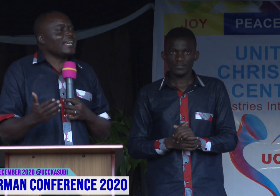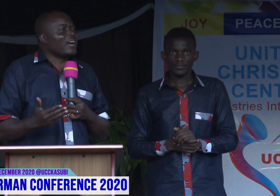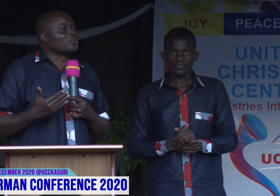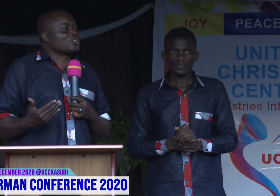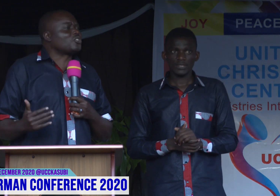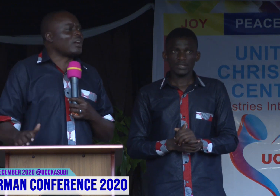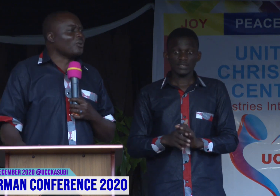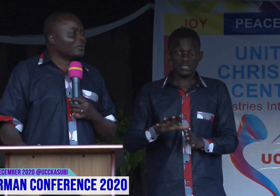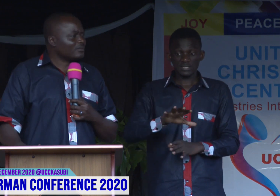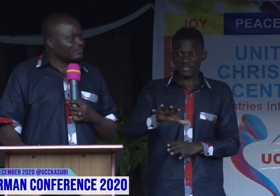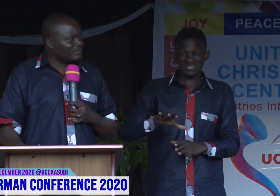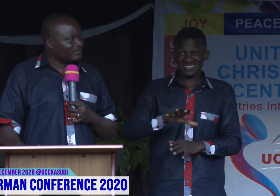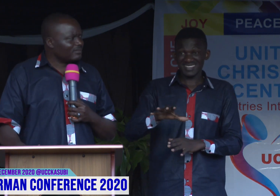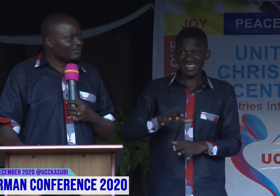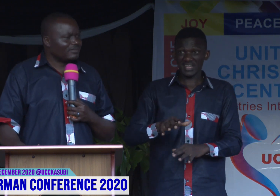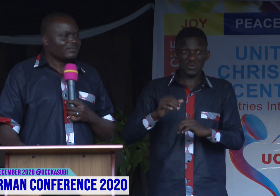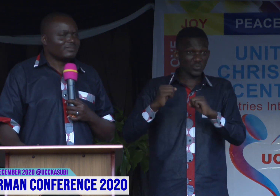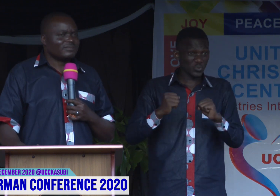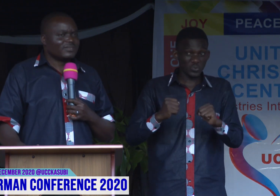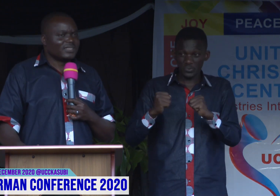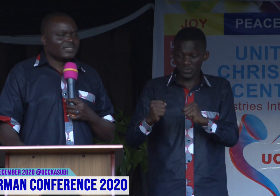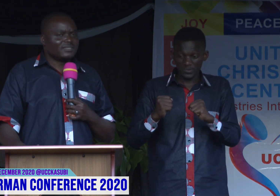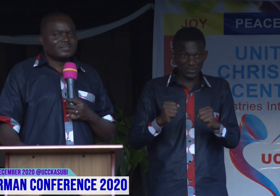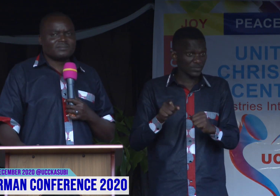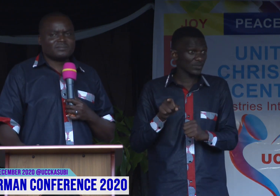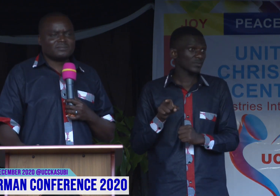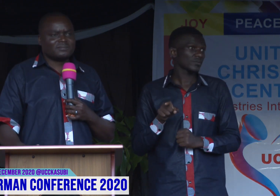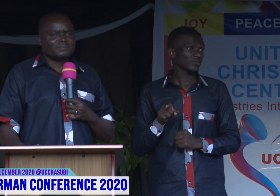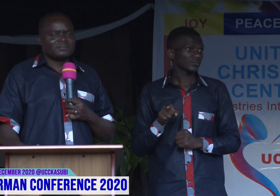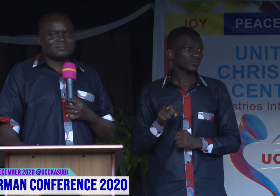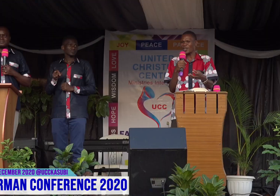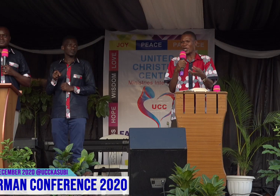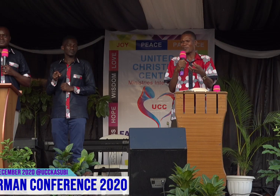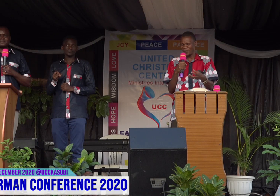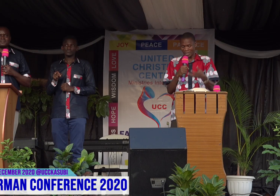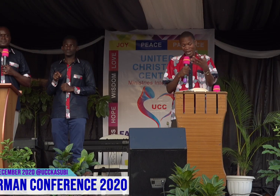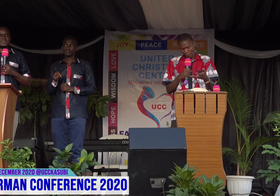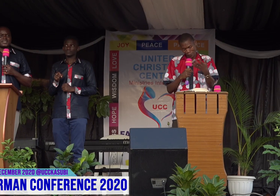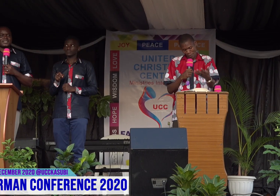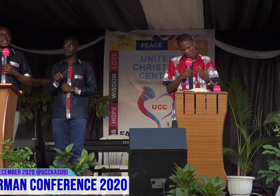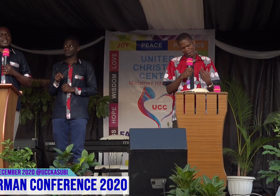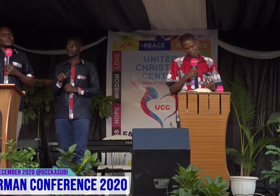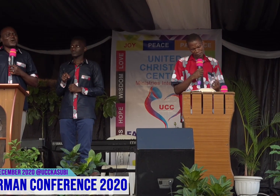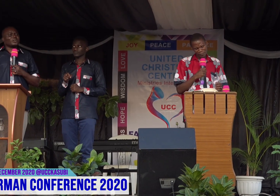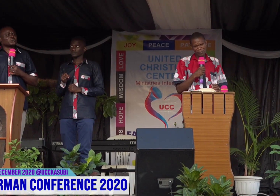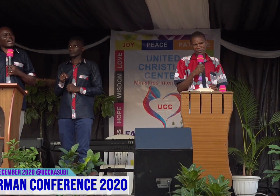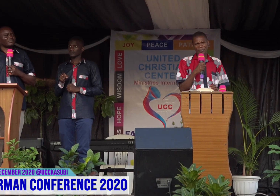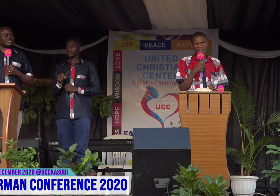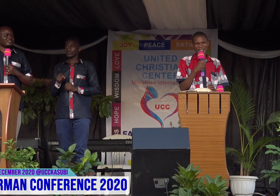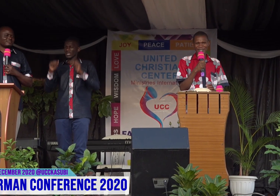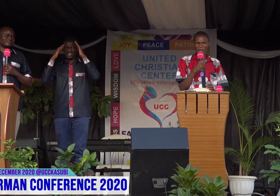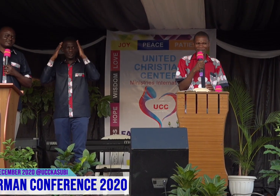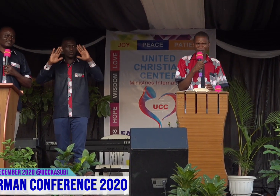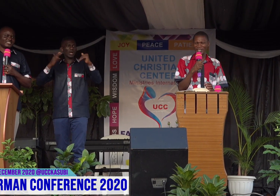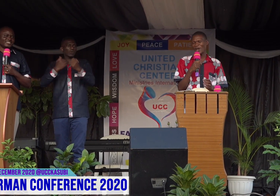This is an area also struggle. Kano ke kasera ke kitundu tundu nange wencha love fubana. I don't know how to